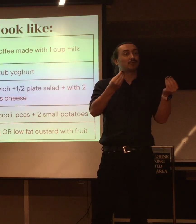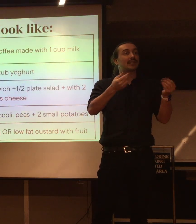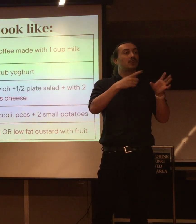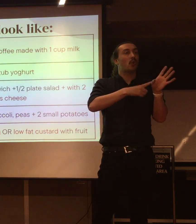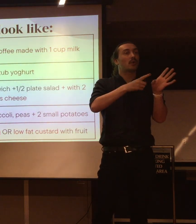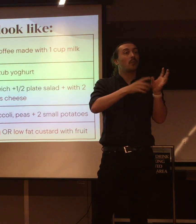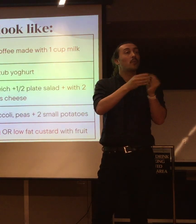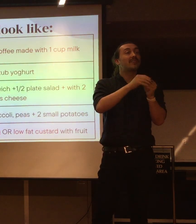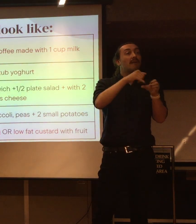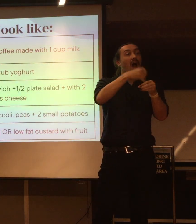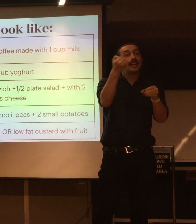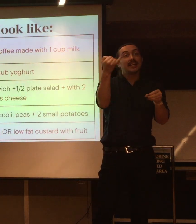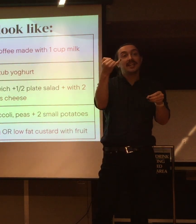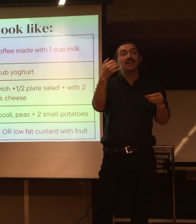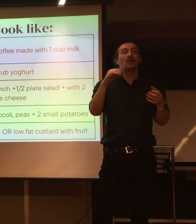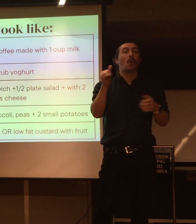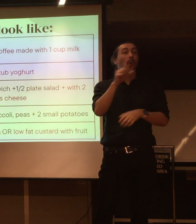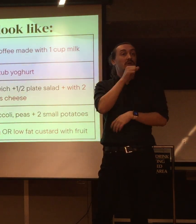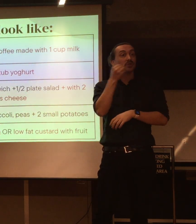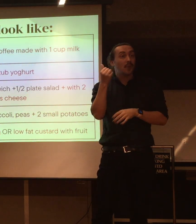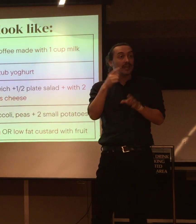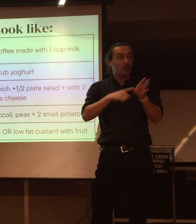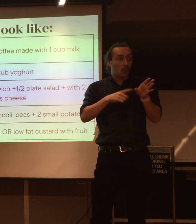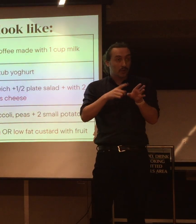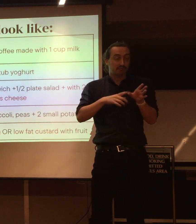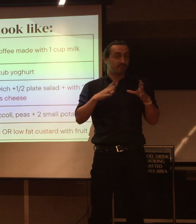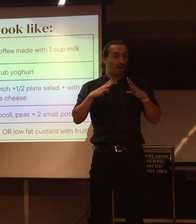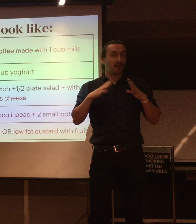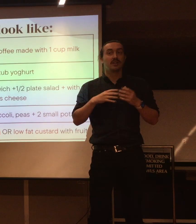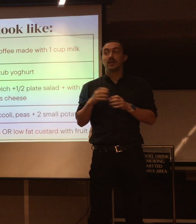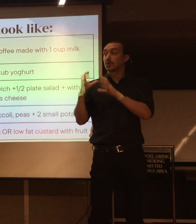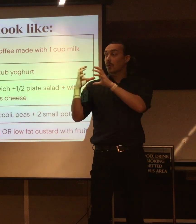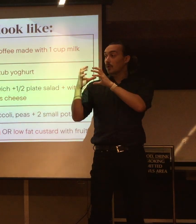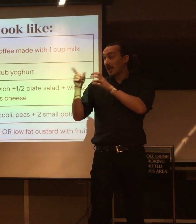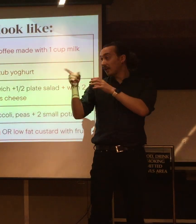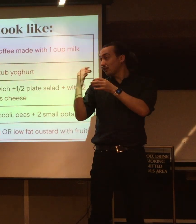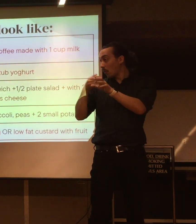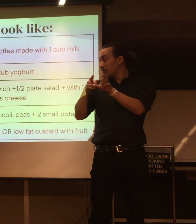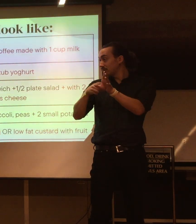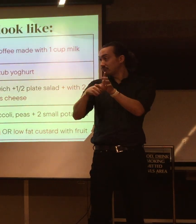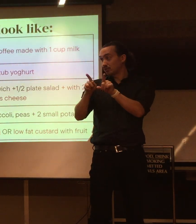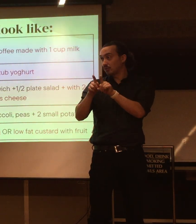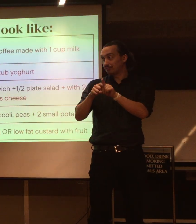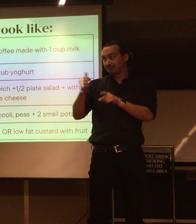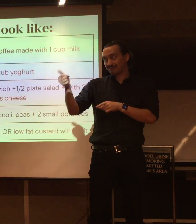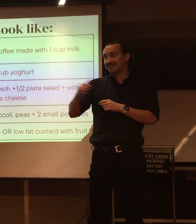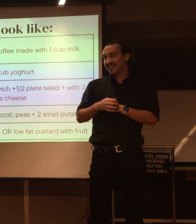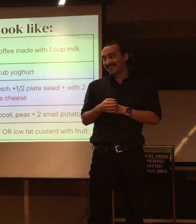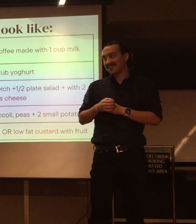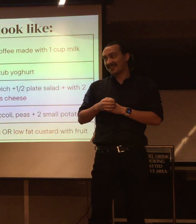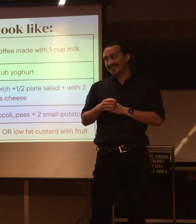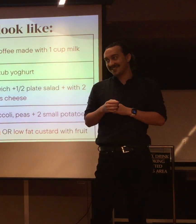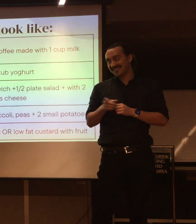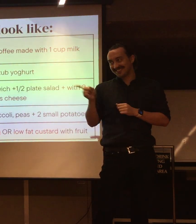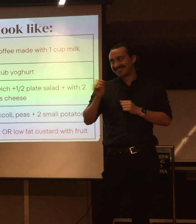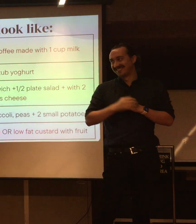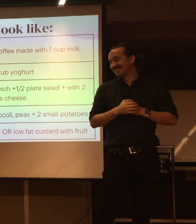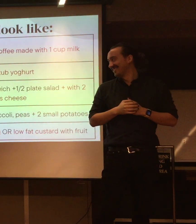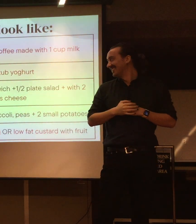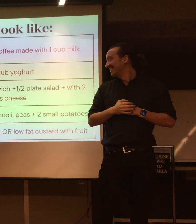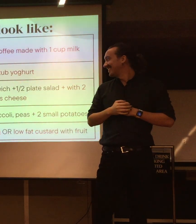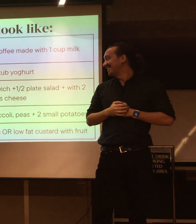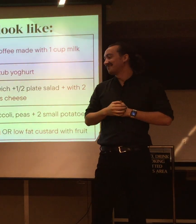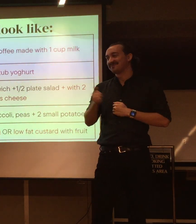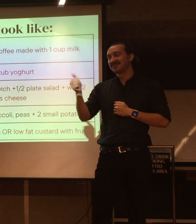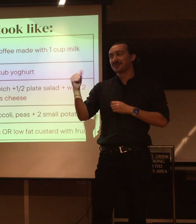It can be sweetened yogurt, or it can be coconut yogurt as well. But just make sure the calcium's Yes, there. coconut yogurt.